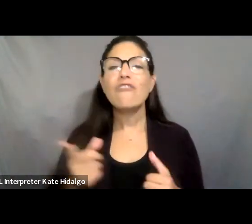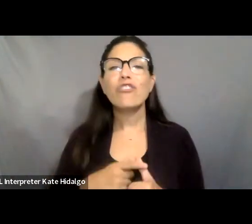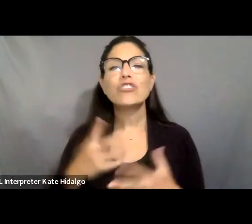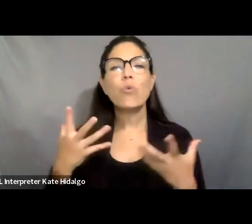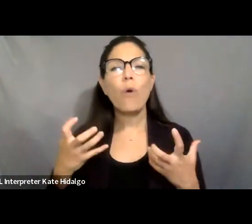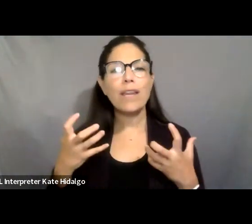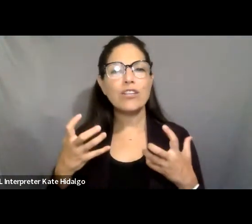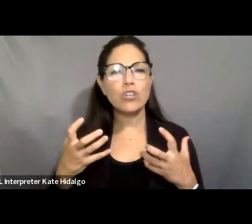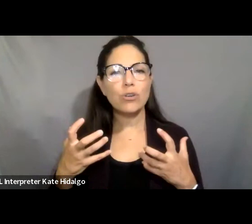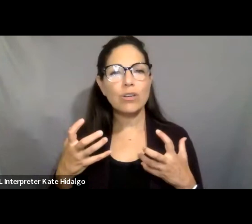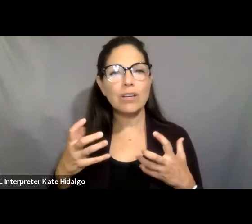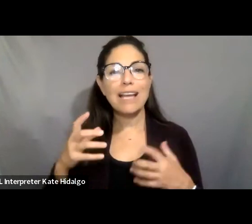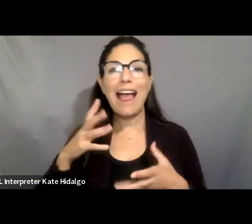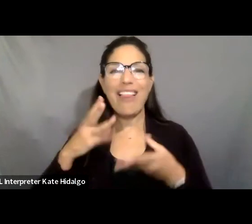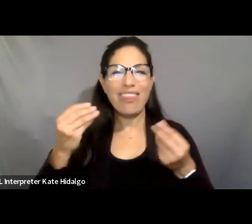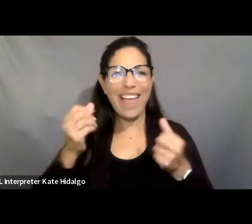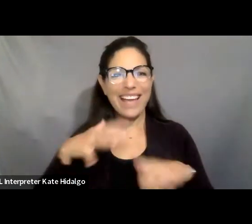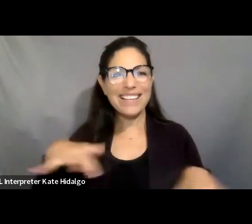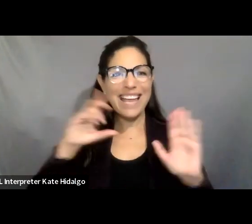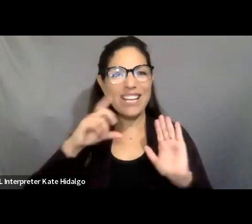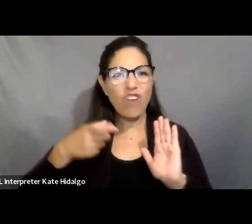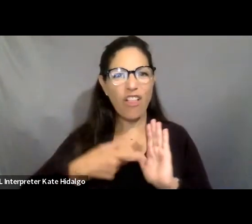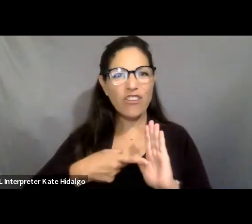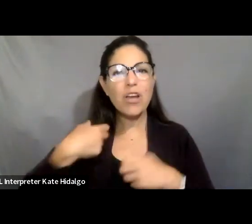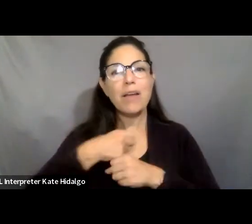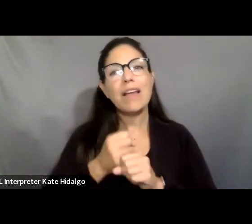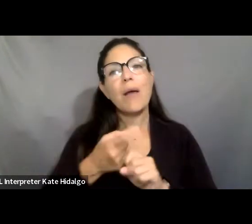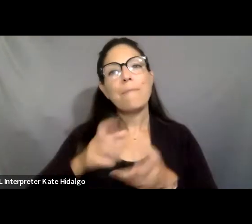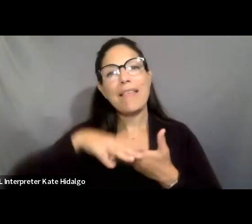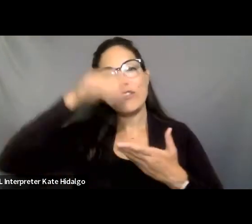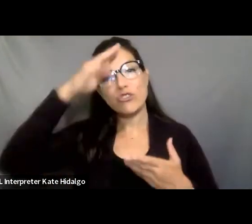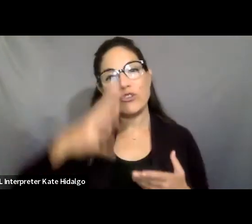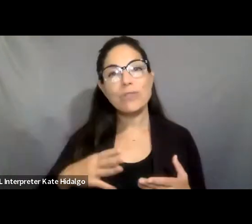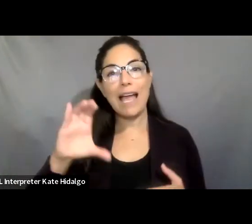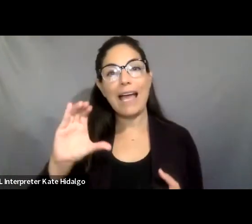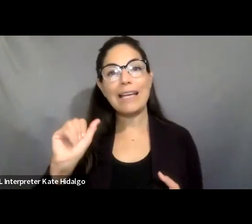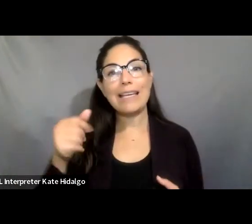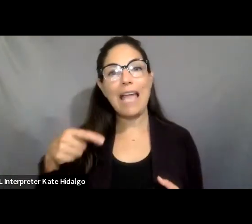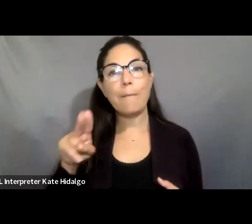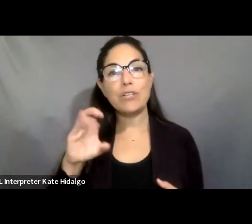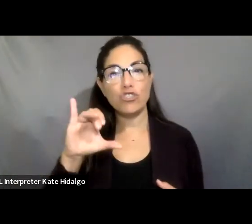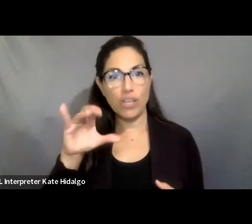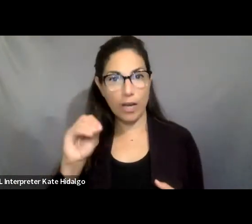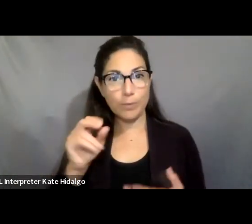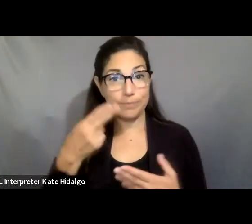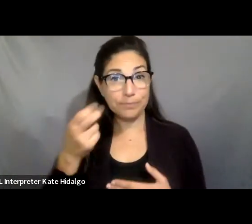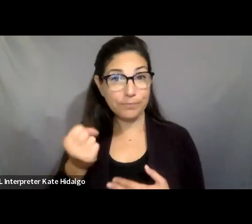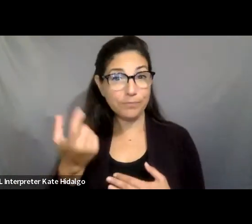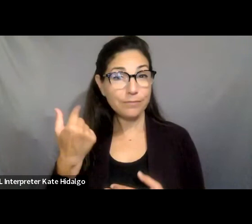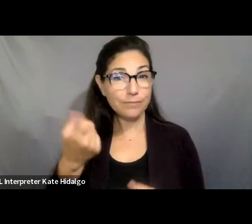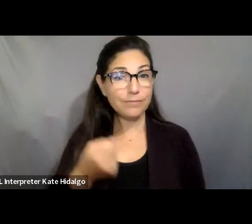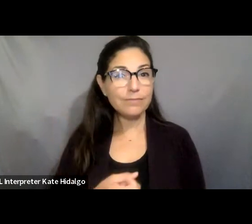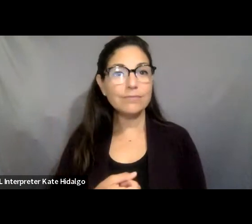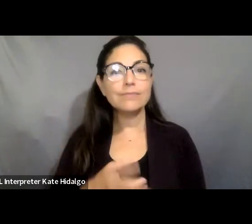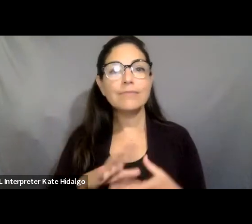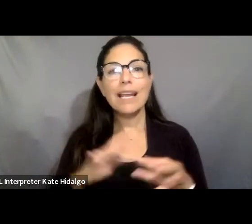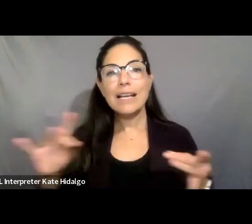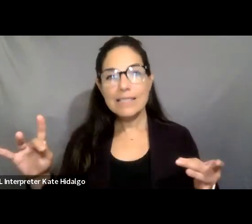to do a land acknowledgement that was created by the students at Capuchino High School last year. It